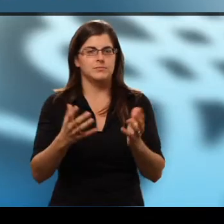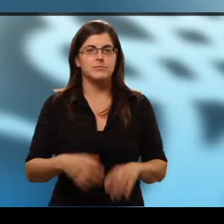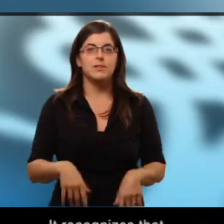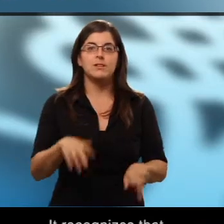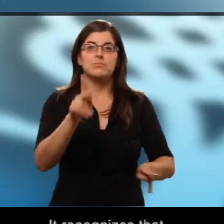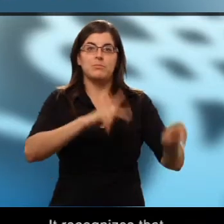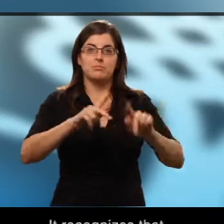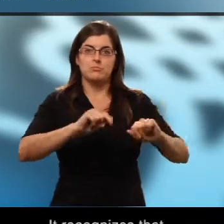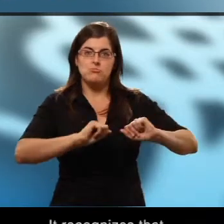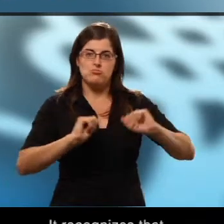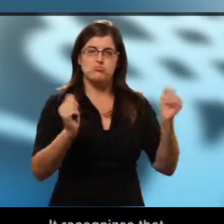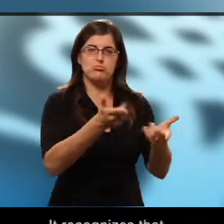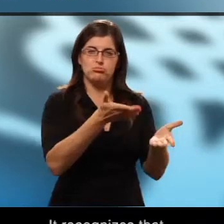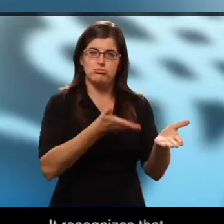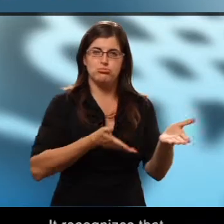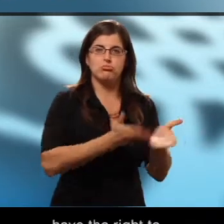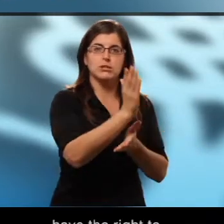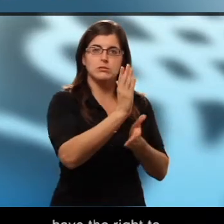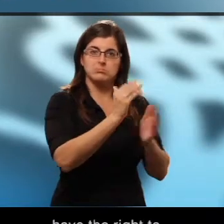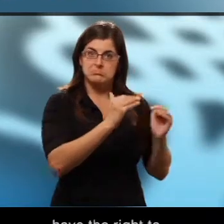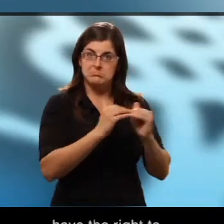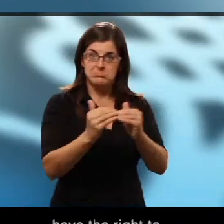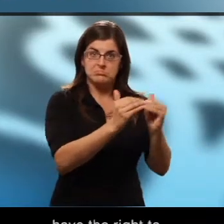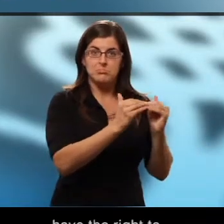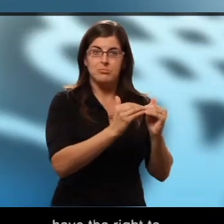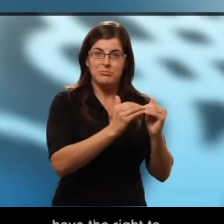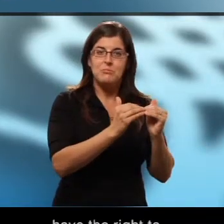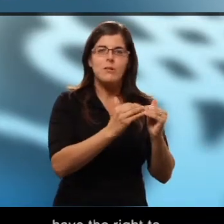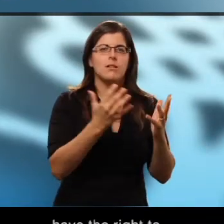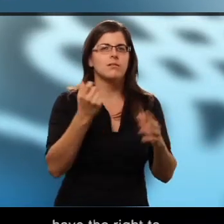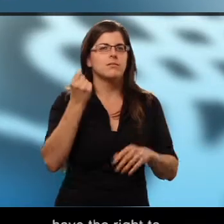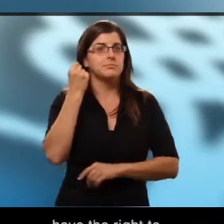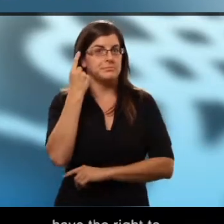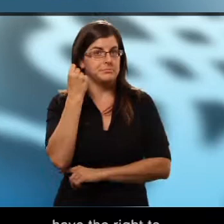It recognizes that while all people have the right to be treated equally,